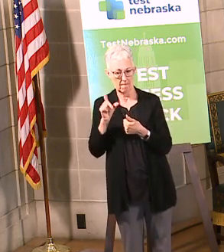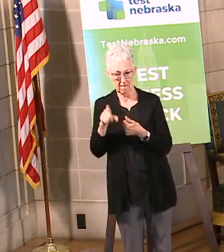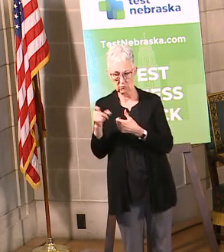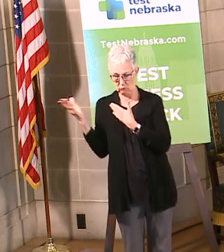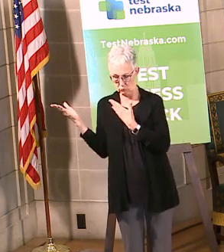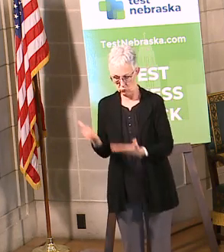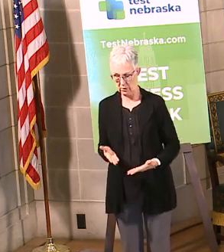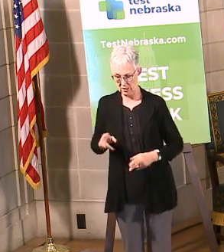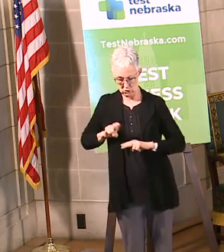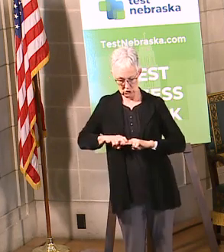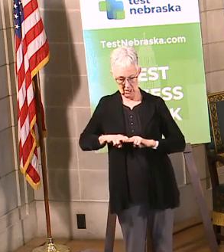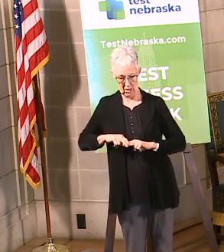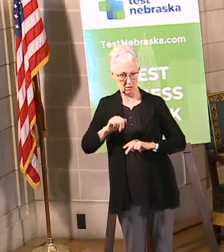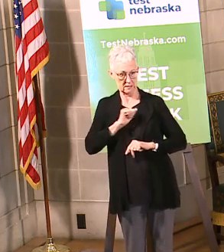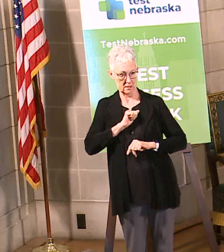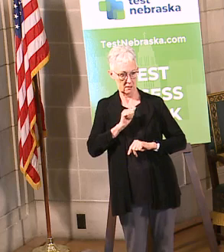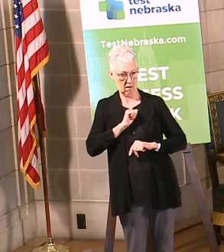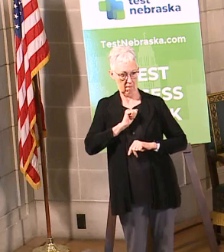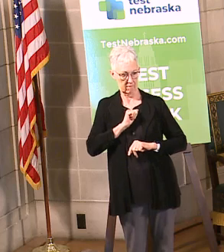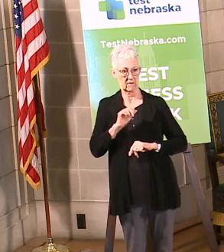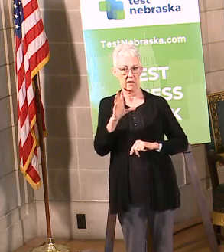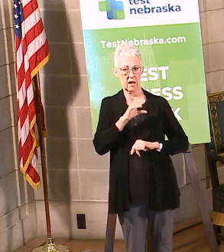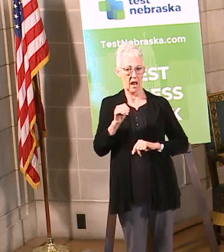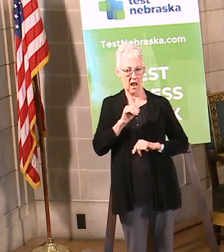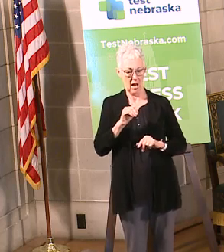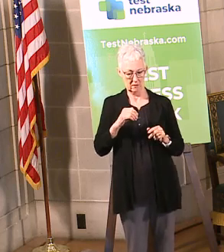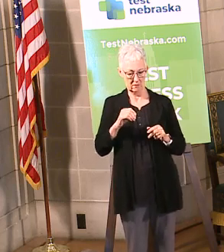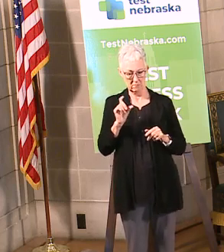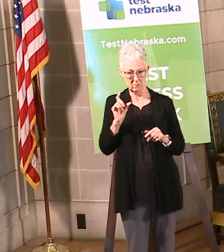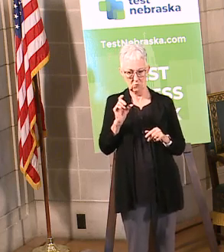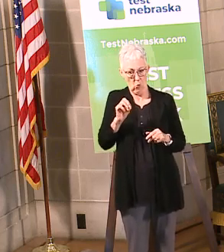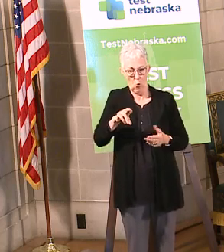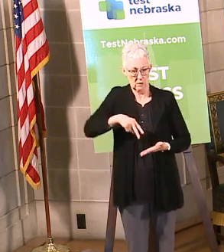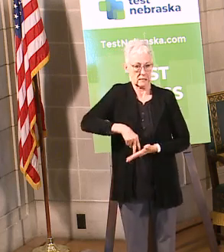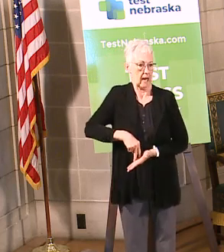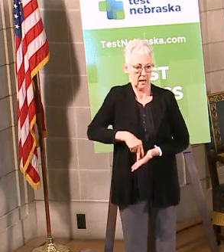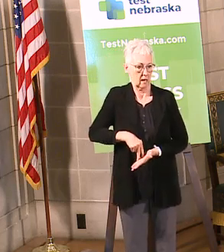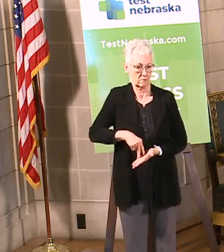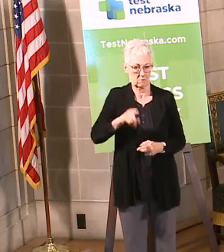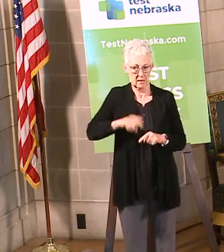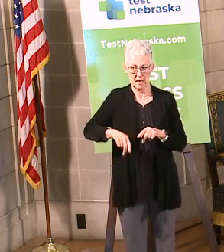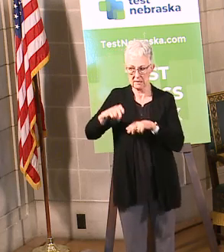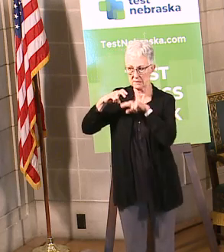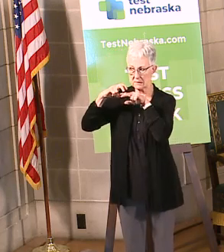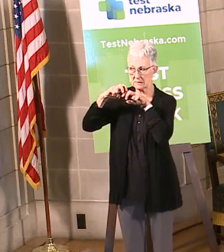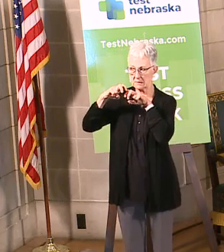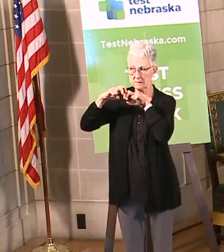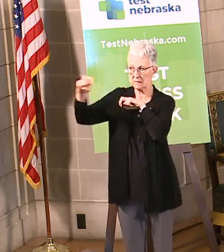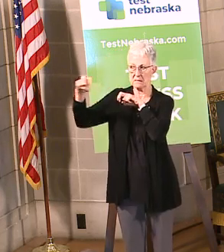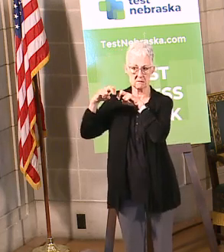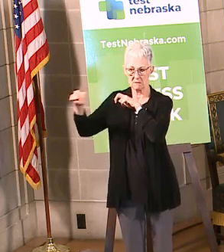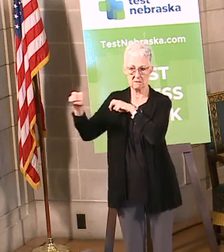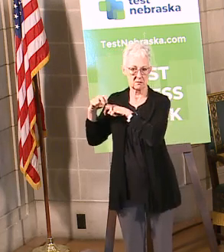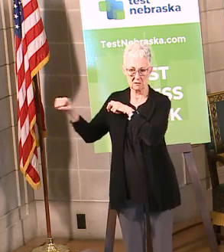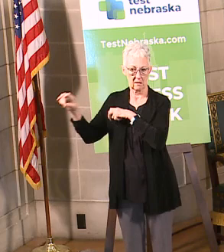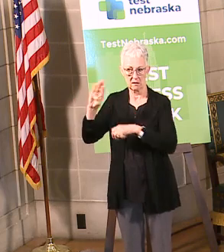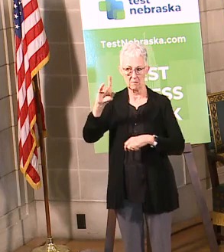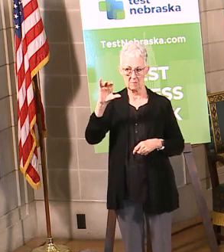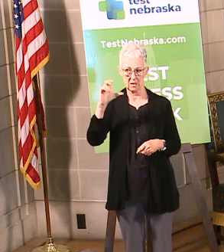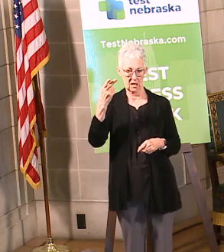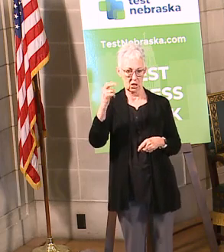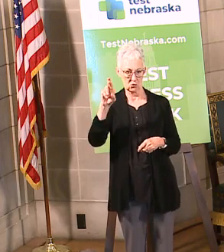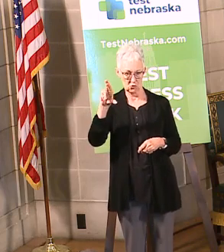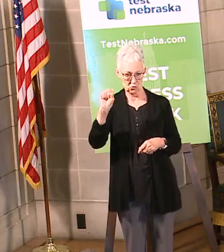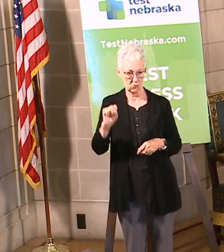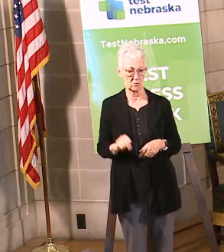They're not going to be able to send the bleachers because the teams are going to have to be doing the bleachers. So all the, when you're done with the field, you're to have to sanitize everything. So before the new